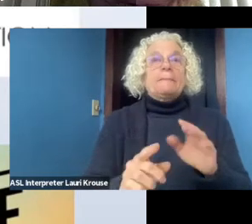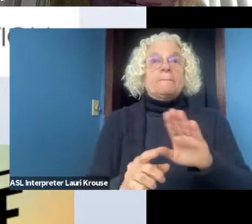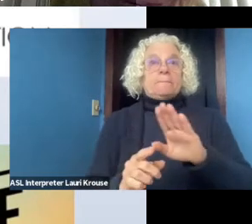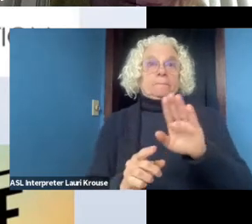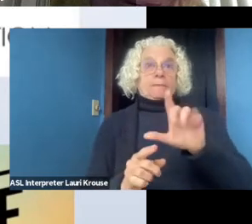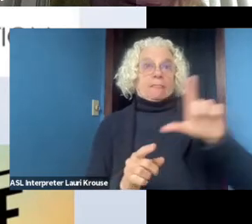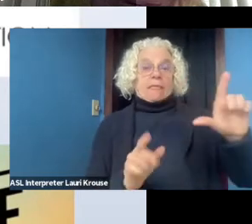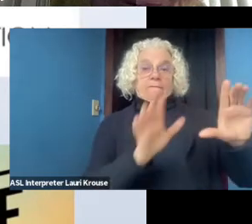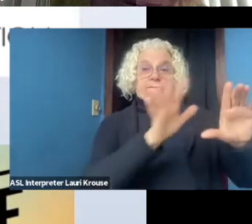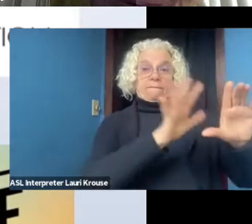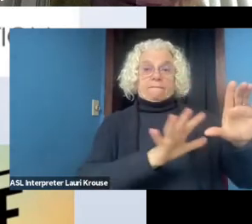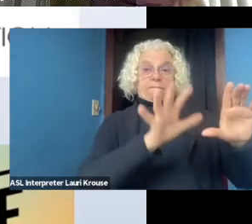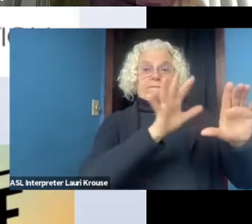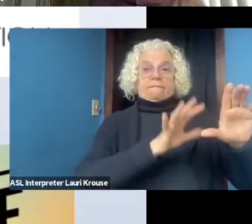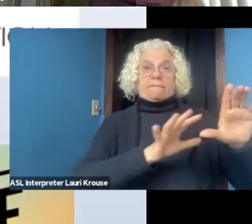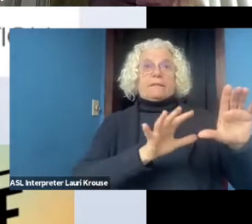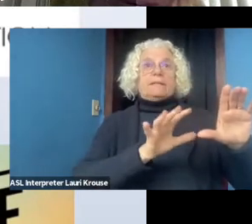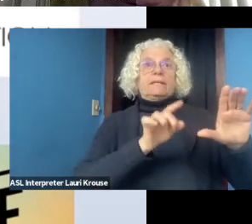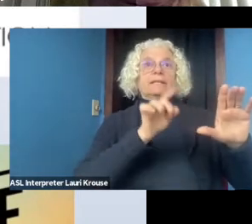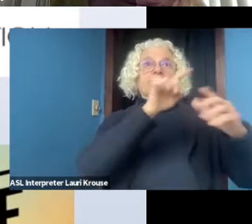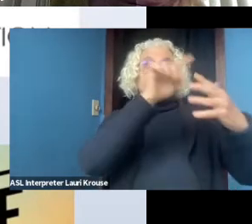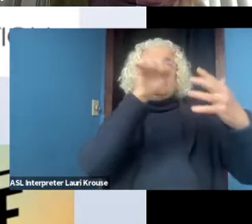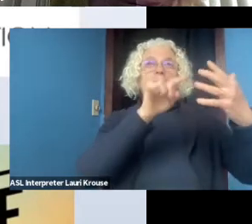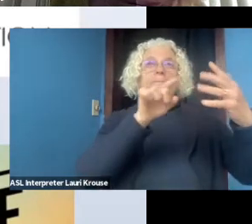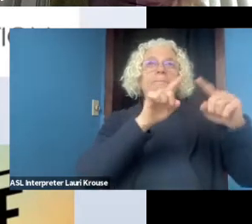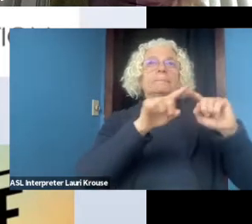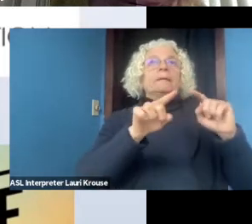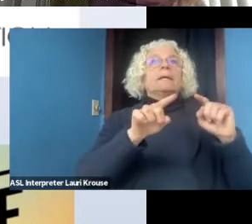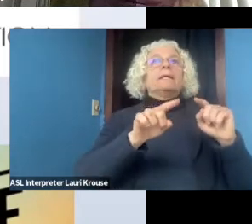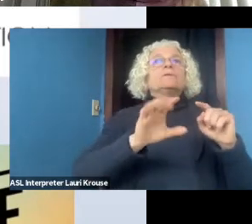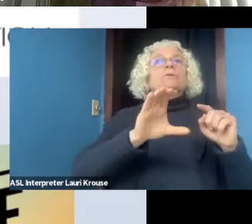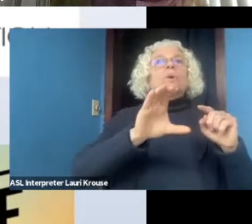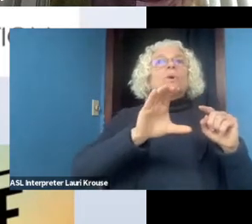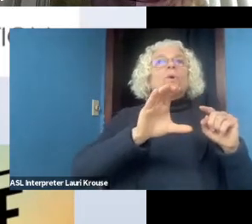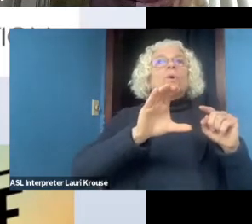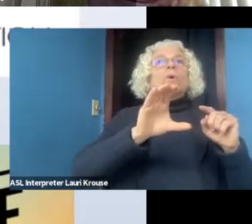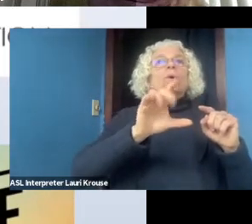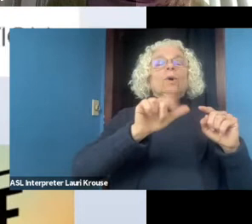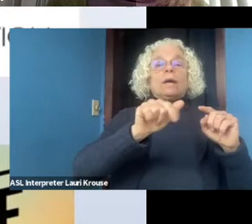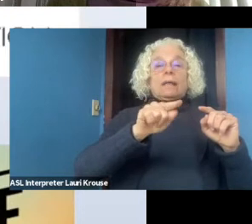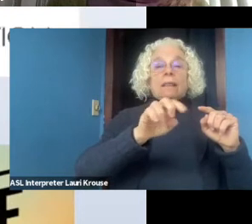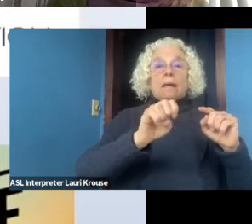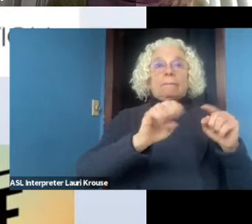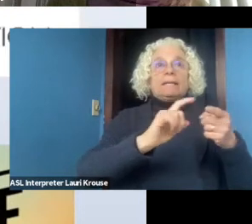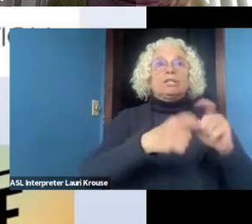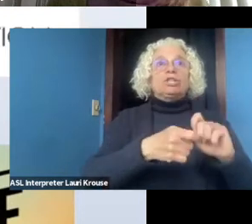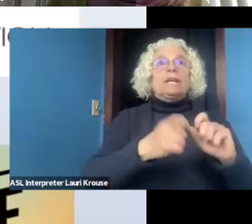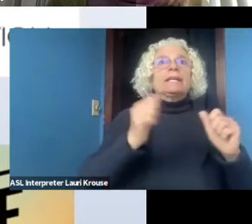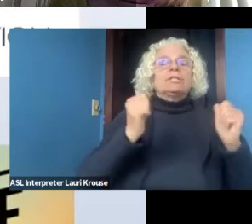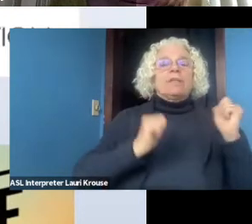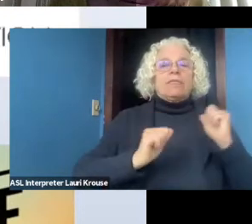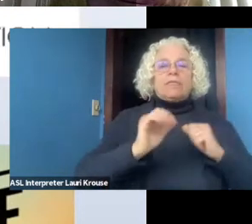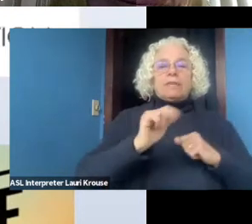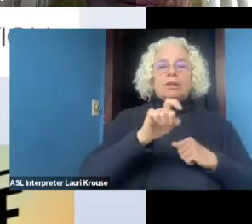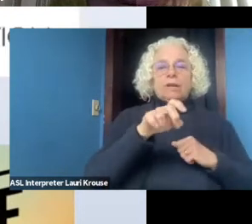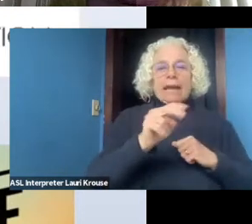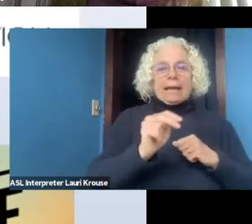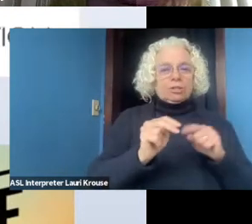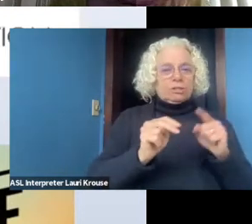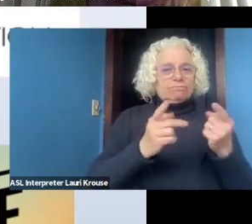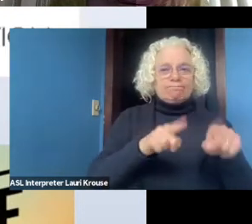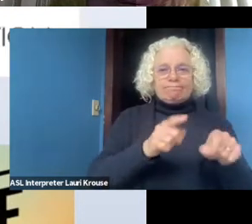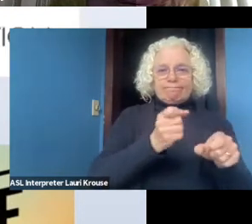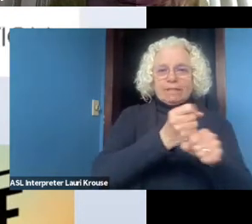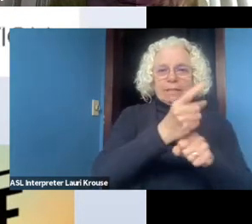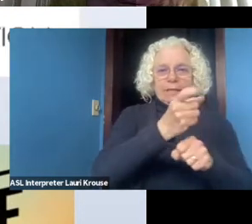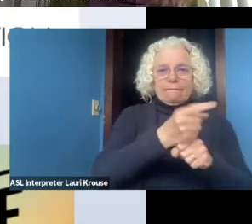Action happens every other year globally. Chantal Bilodeau gathers 50 playwrights